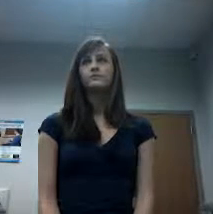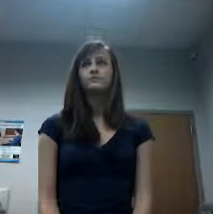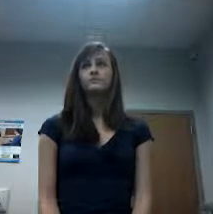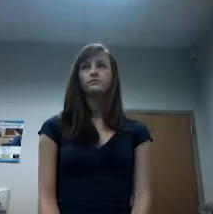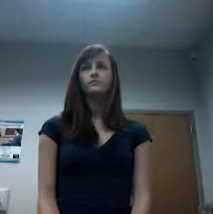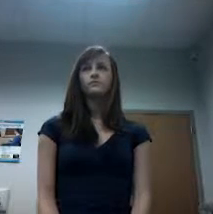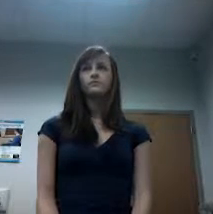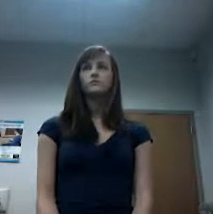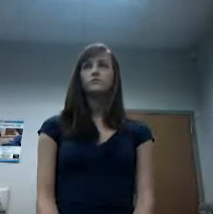for the cannon.